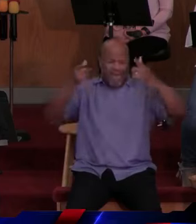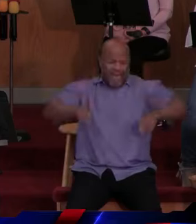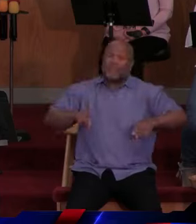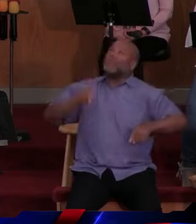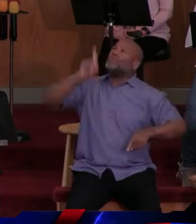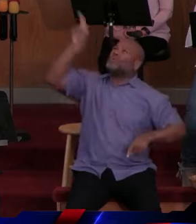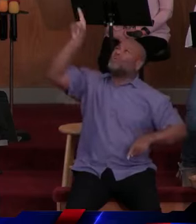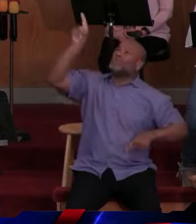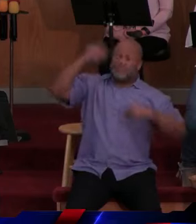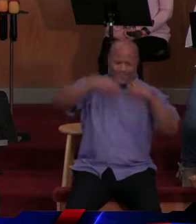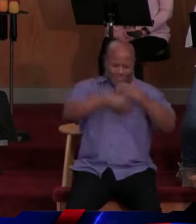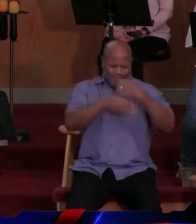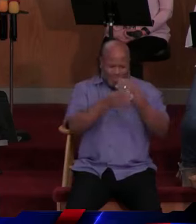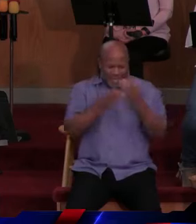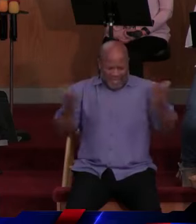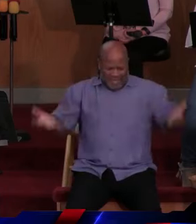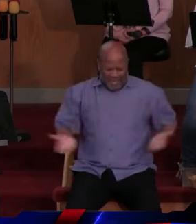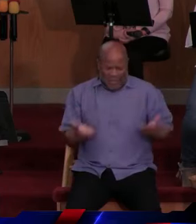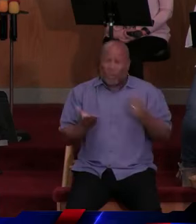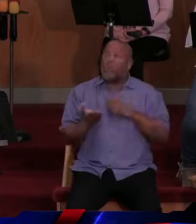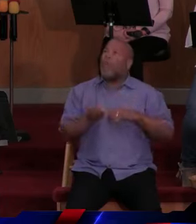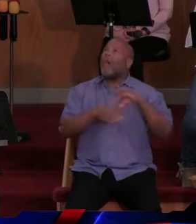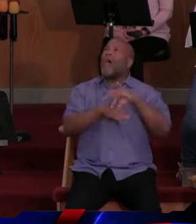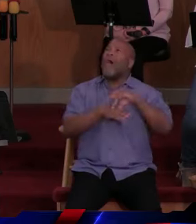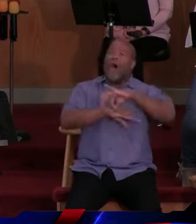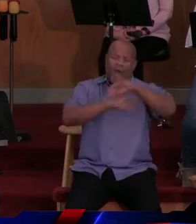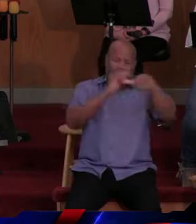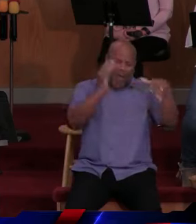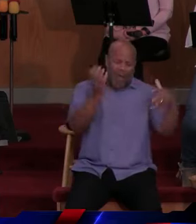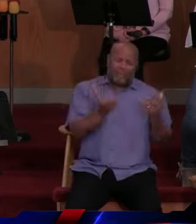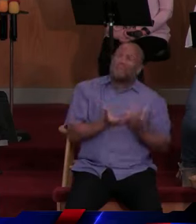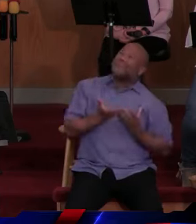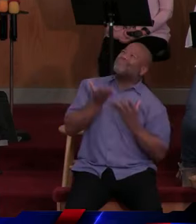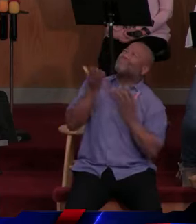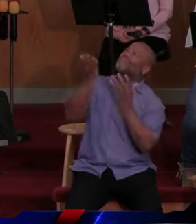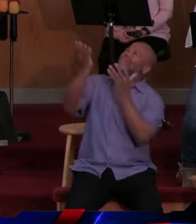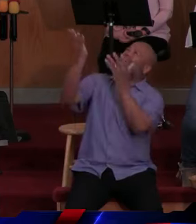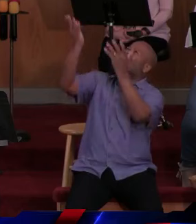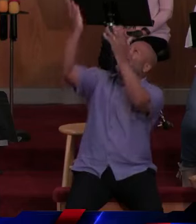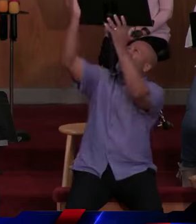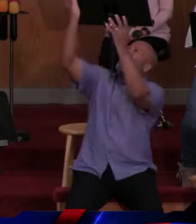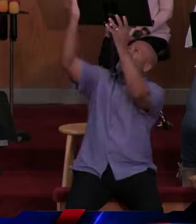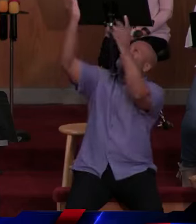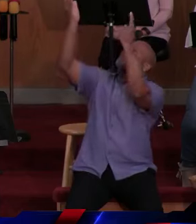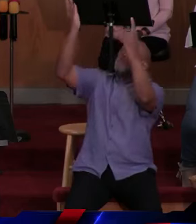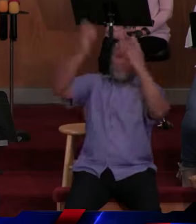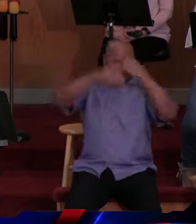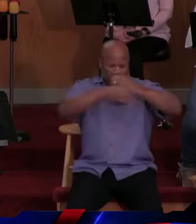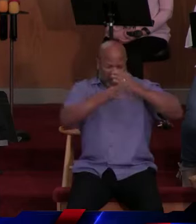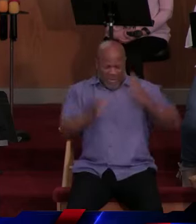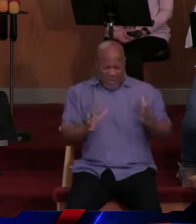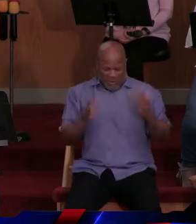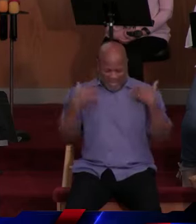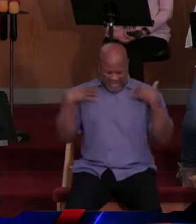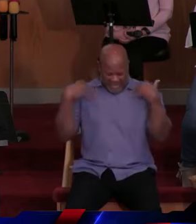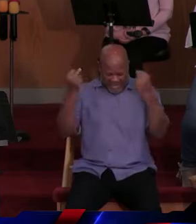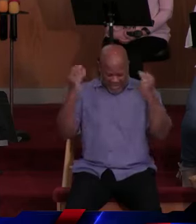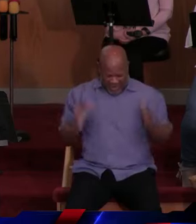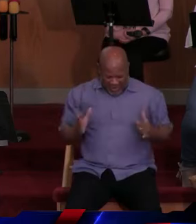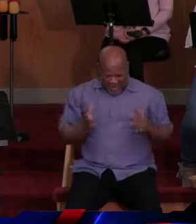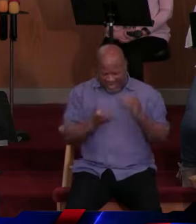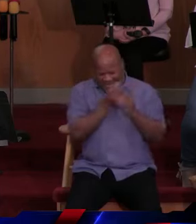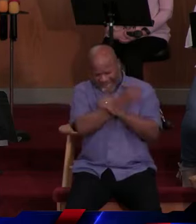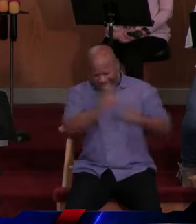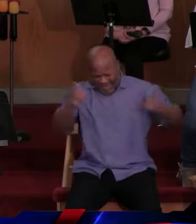you have created on this earth, we lift it up to you, Lord God, because you are the creator, you are the healer, you are the